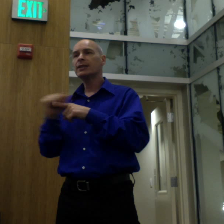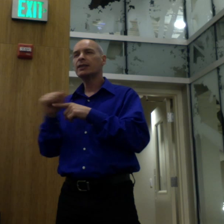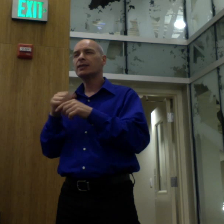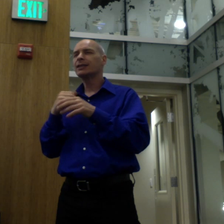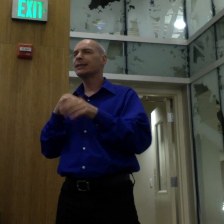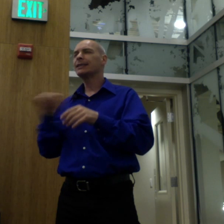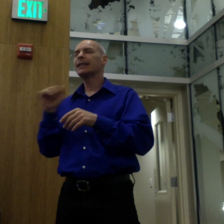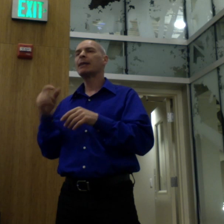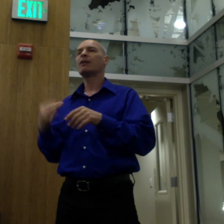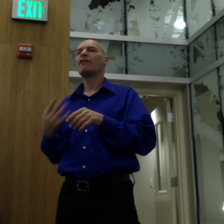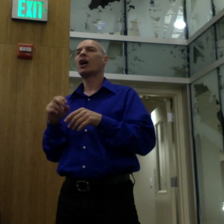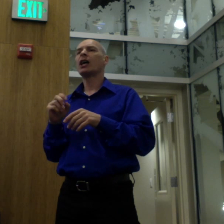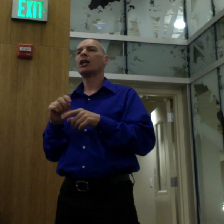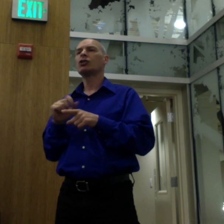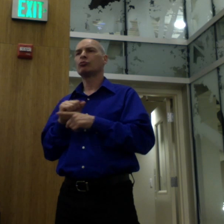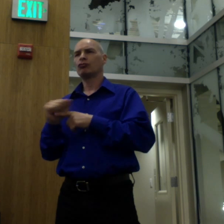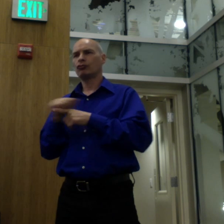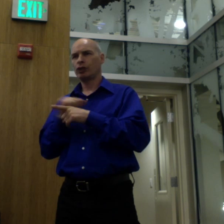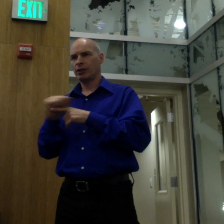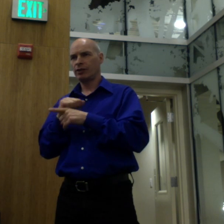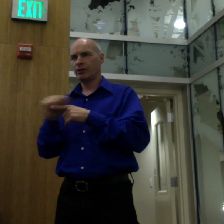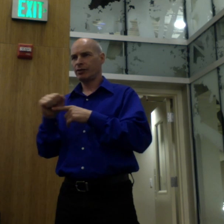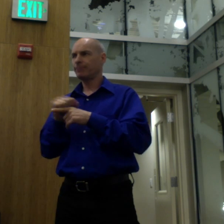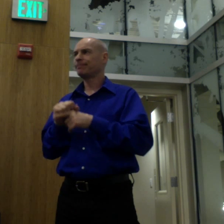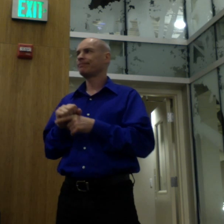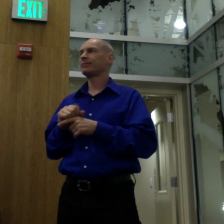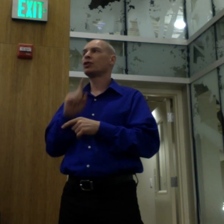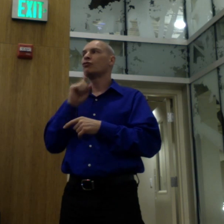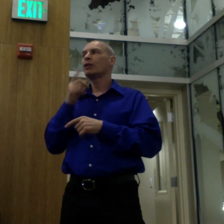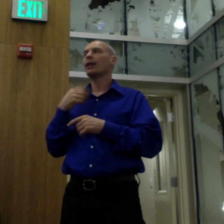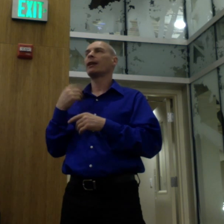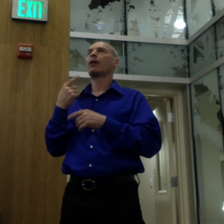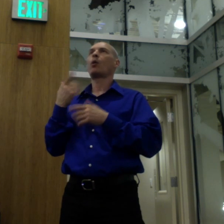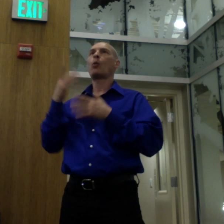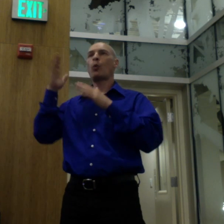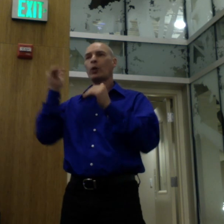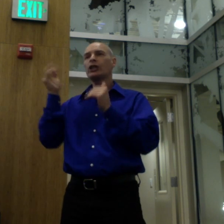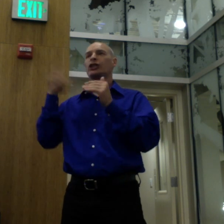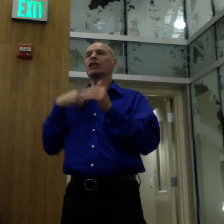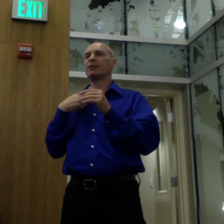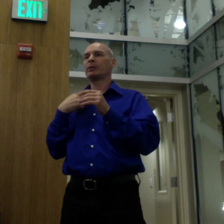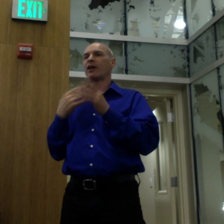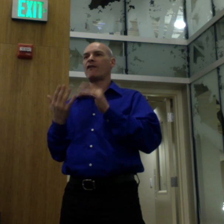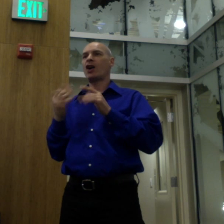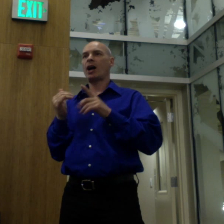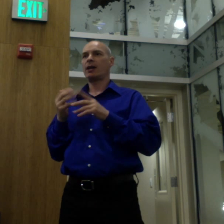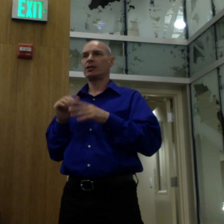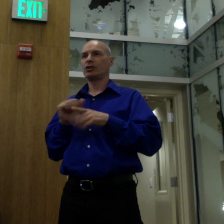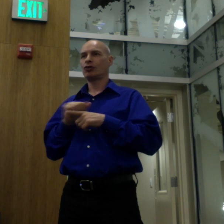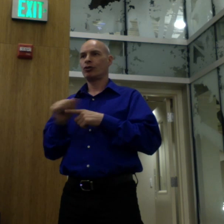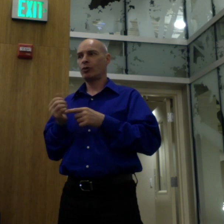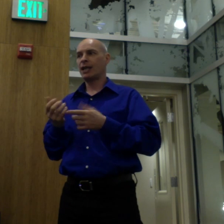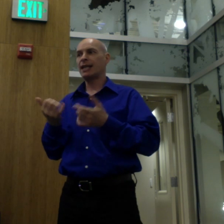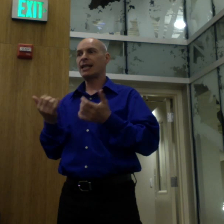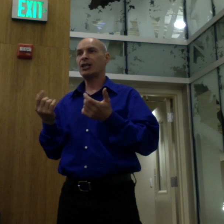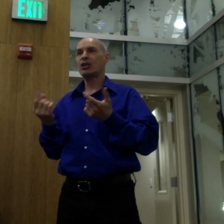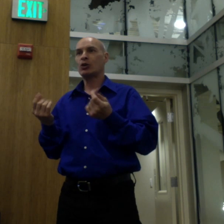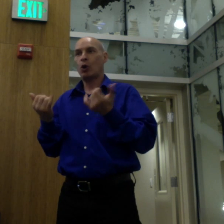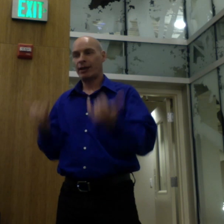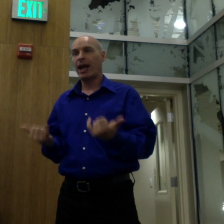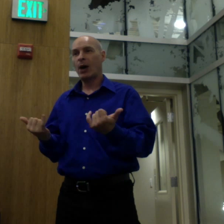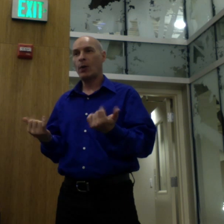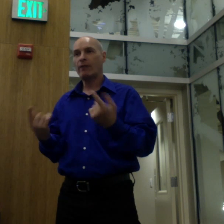guys. I kind of wish that there would be a fire drill in the middle of this class, because then we get to practice right here. What do? We